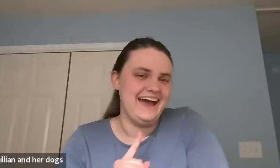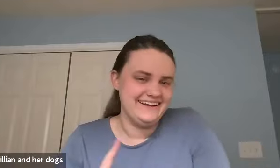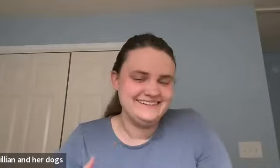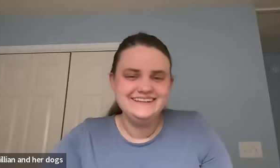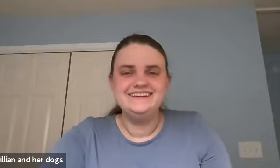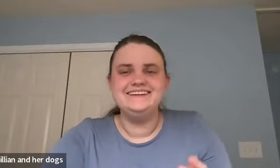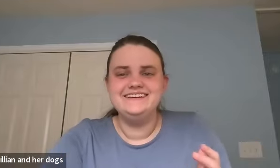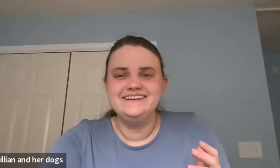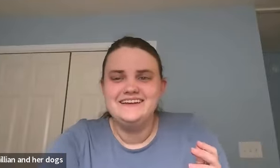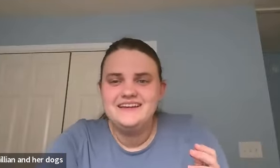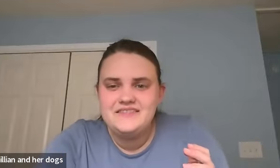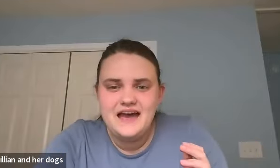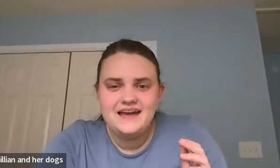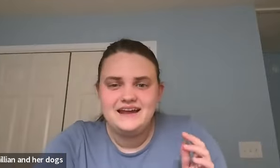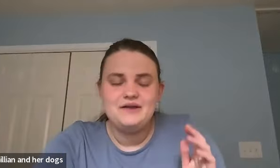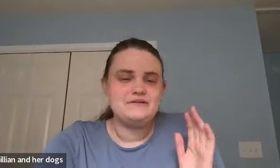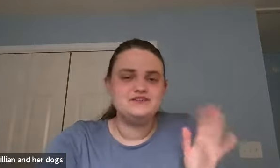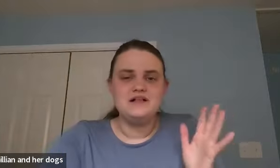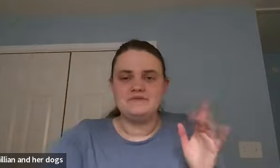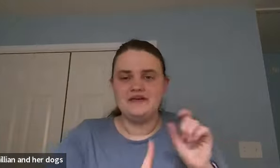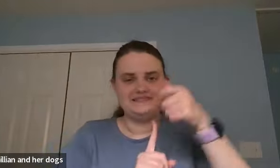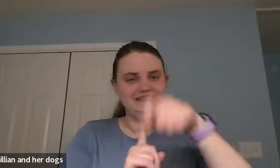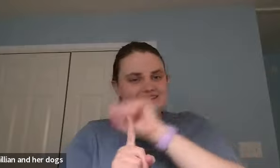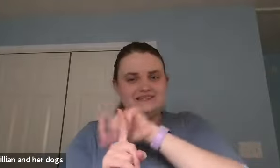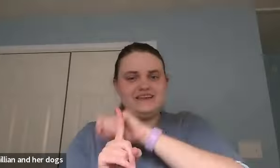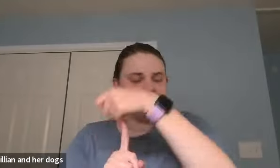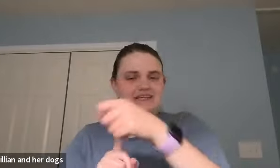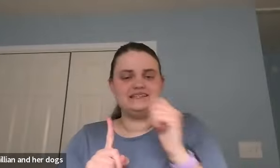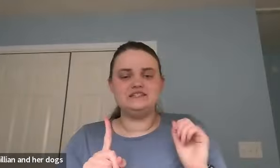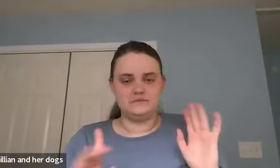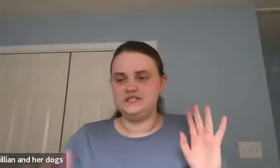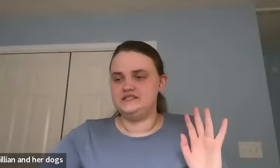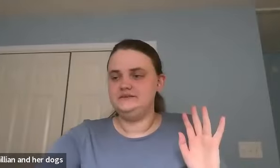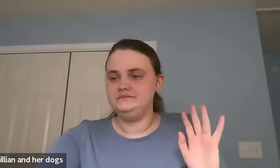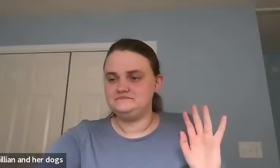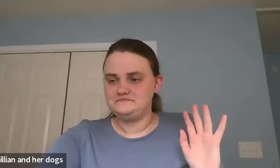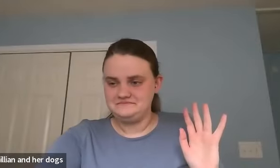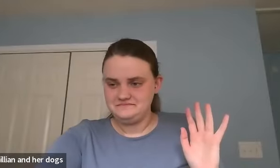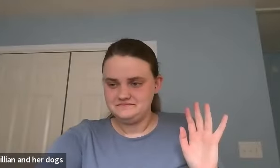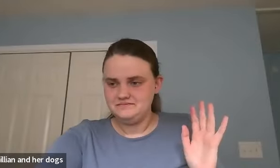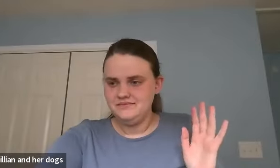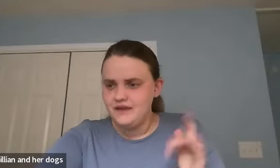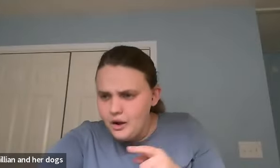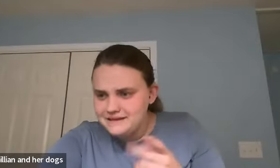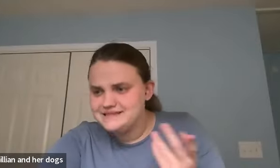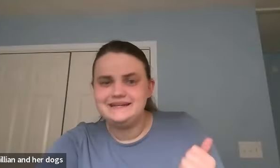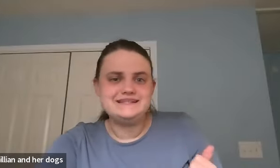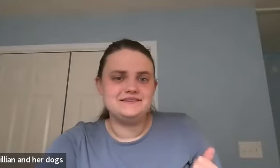Yeah. That I was so glad when that was it because I was like, that makes it so much easier. Oh, I see it. It is in the list.